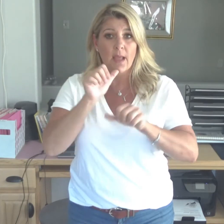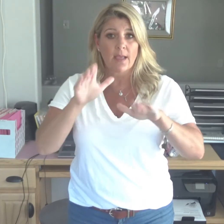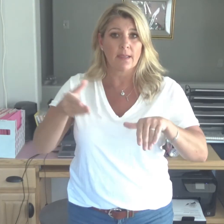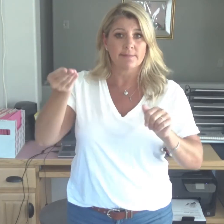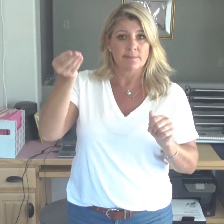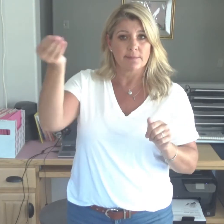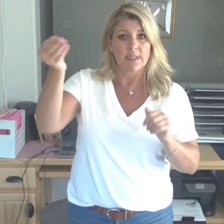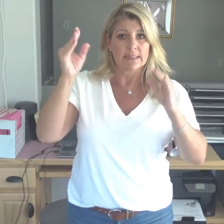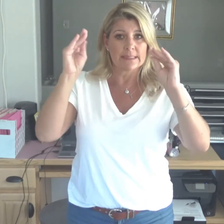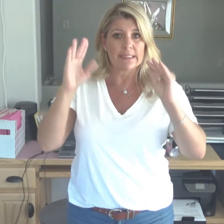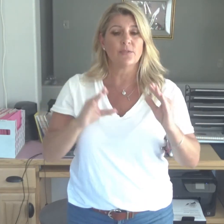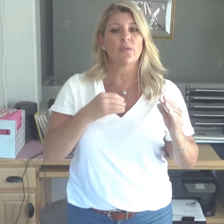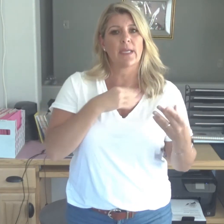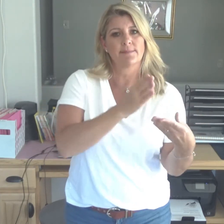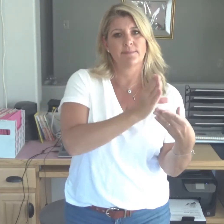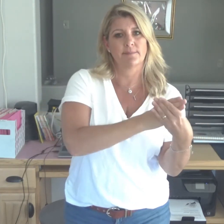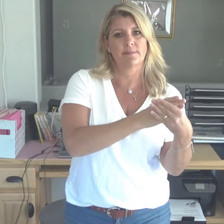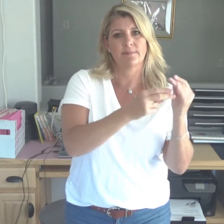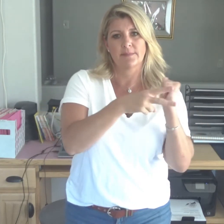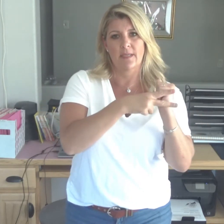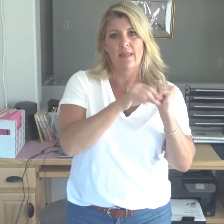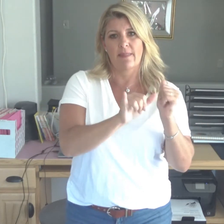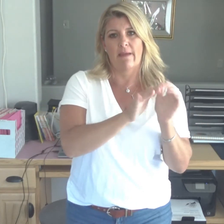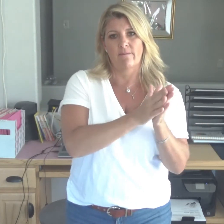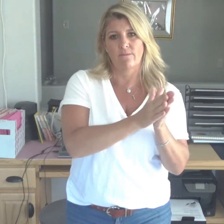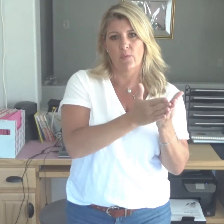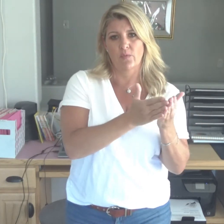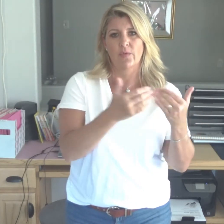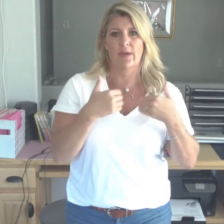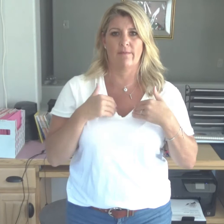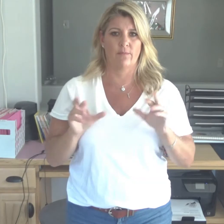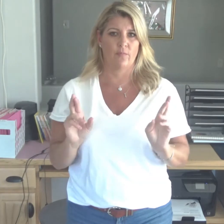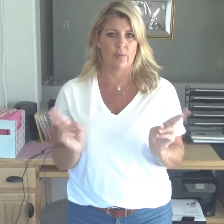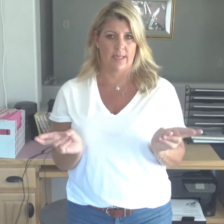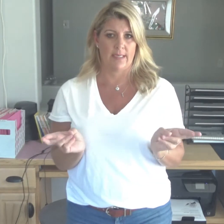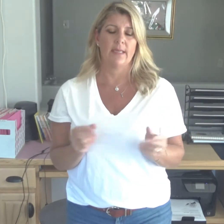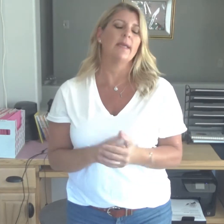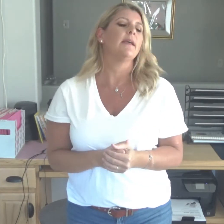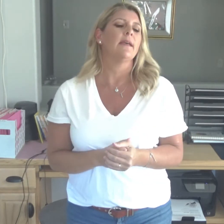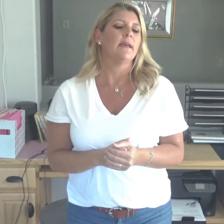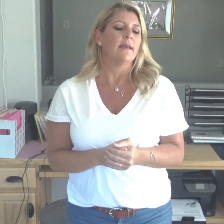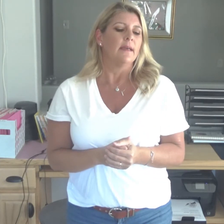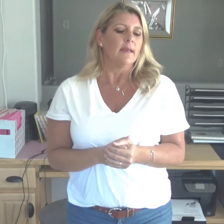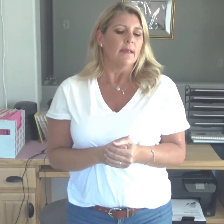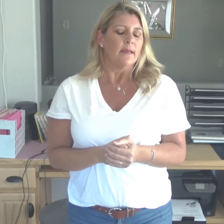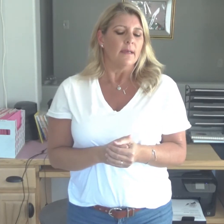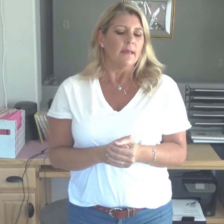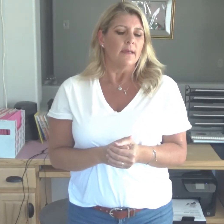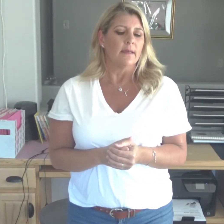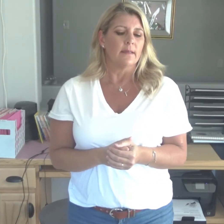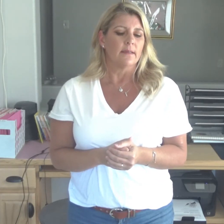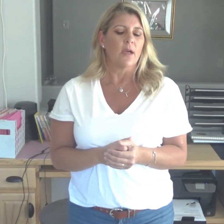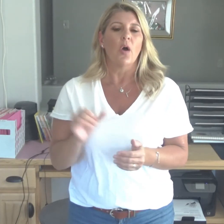So if they have some paperwork that they have yet to turn into their teacher, we can put them in these files, and then they're ready and